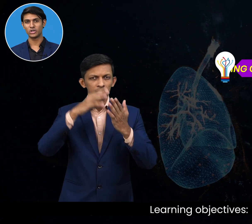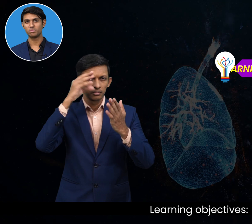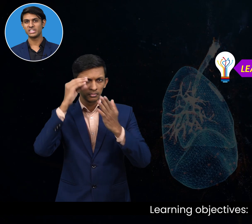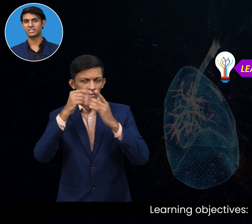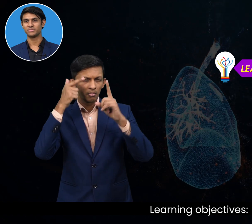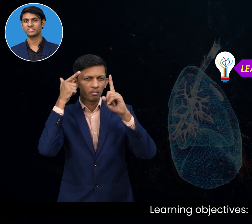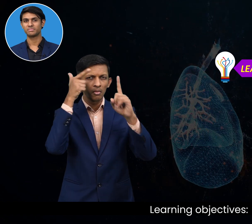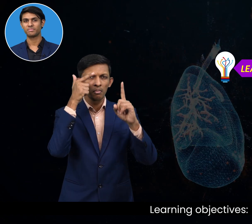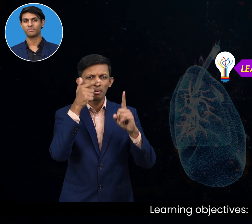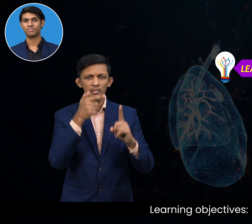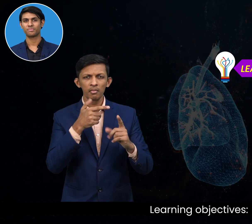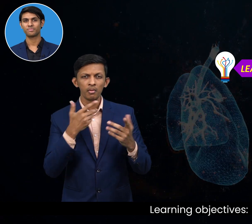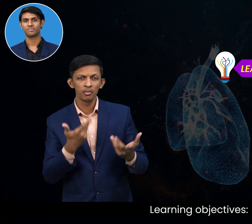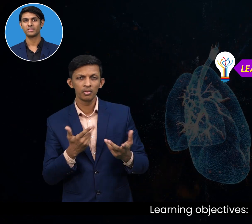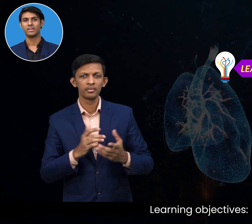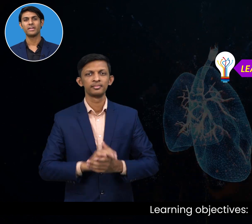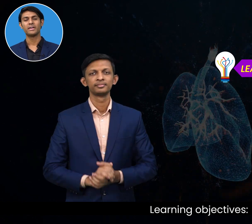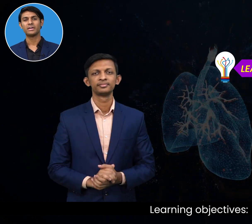Learning objectives.